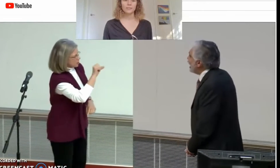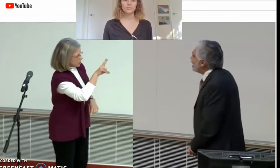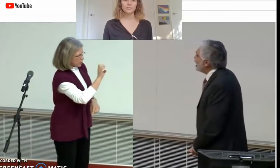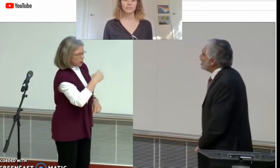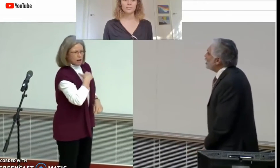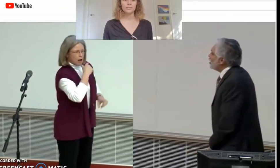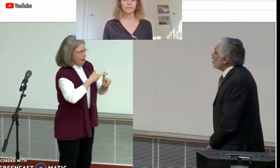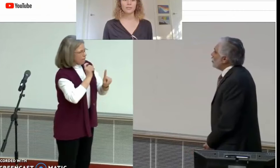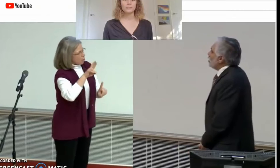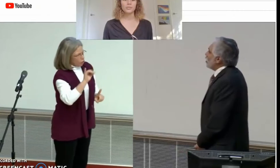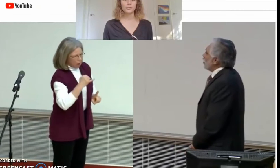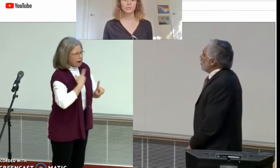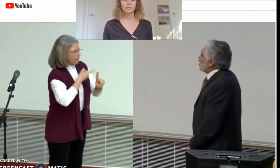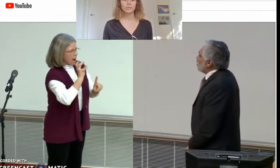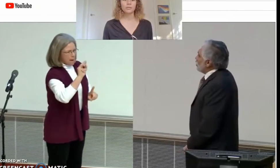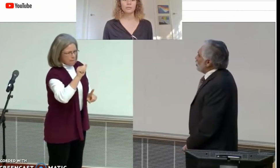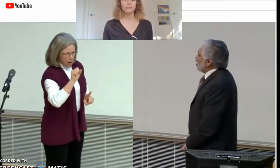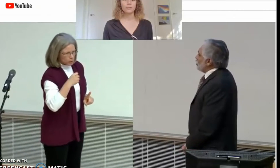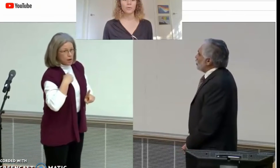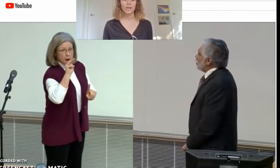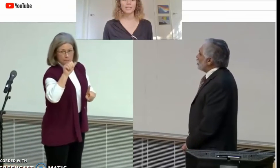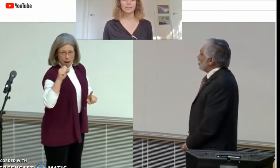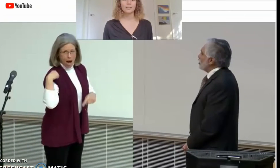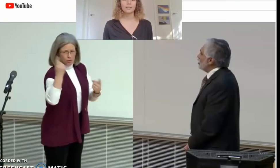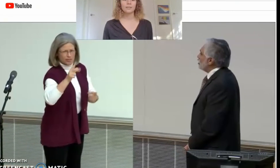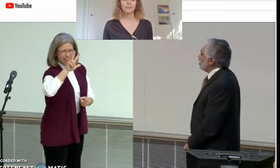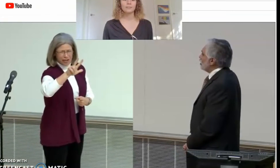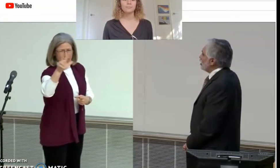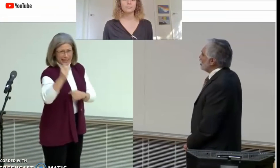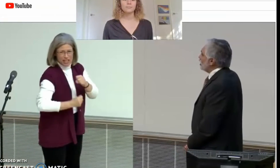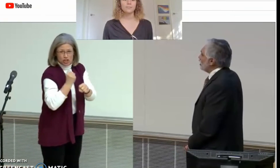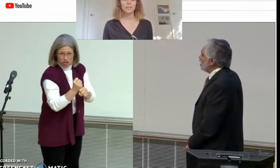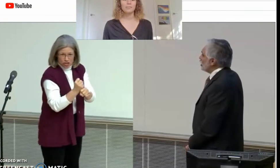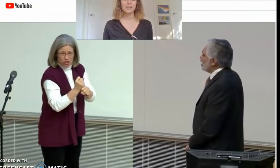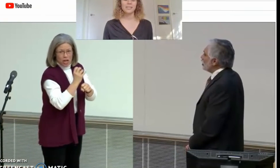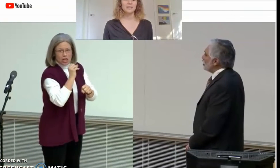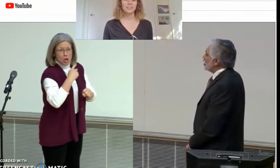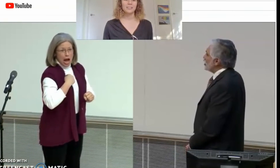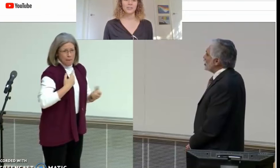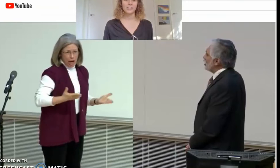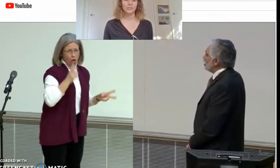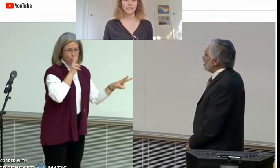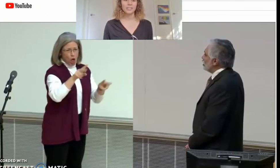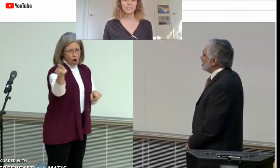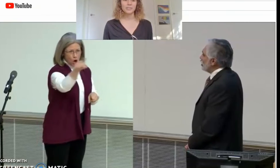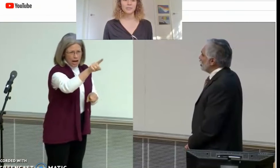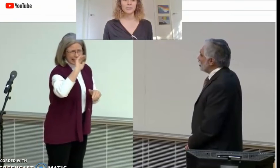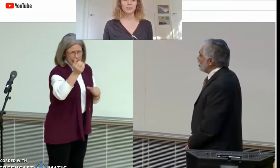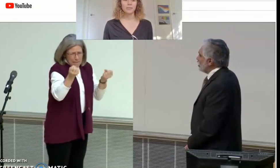Hello, I'm Sue from RIA. I haven't been here, I think, in 33 years, so I'm